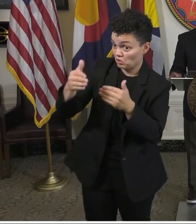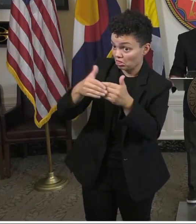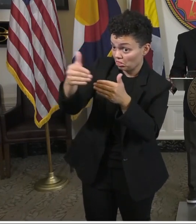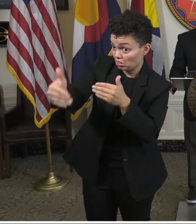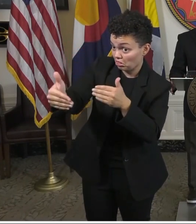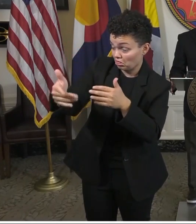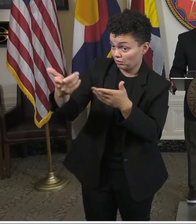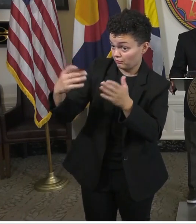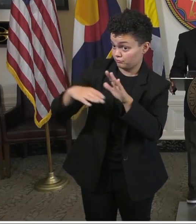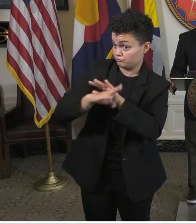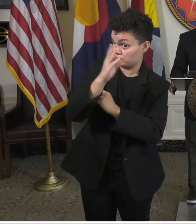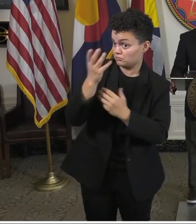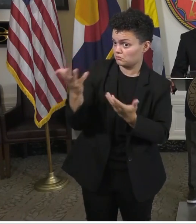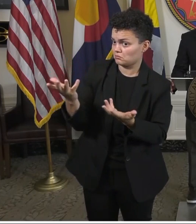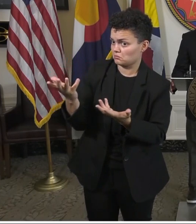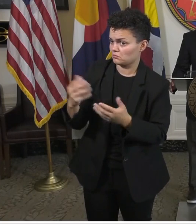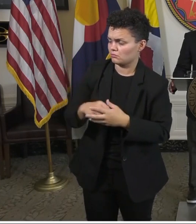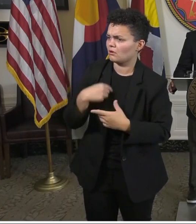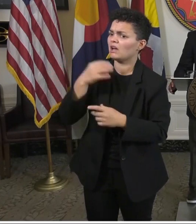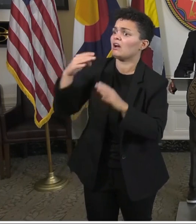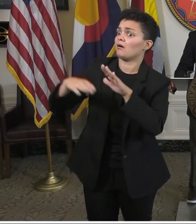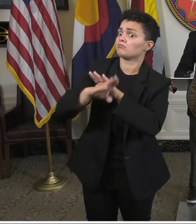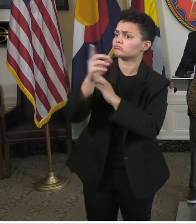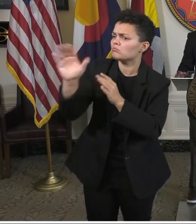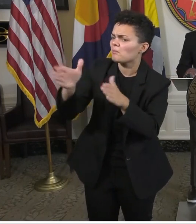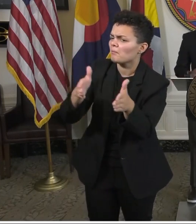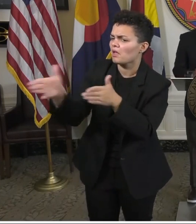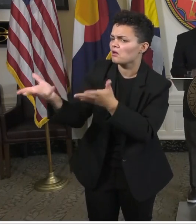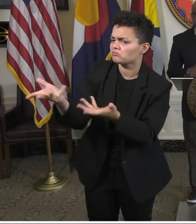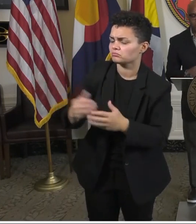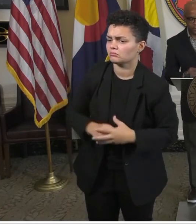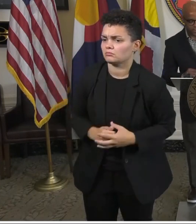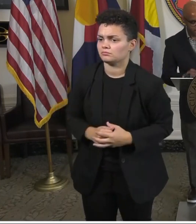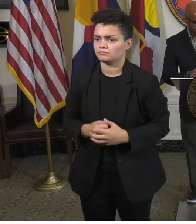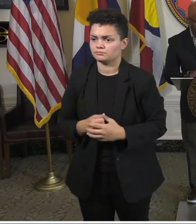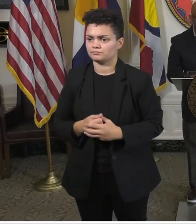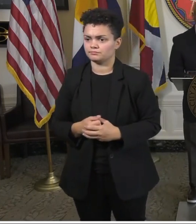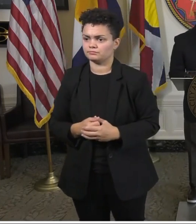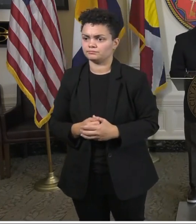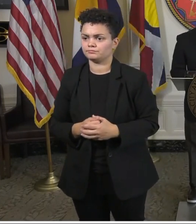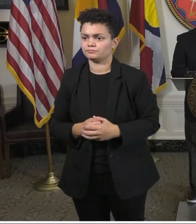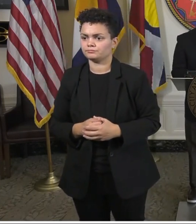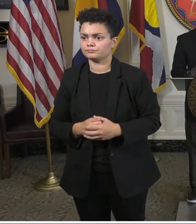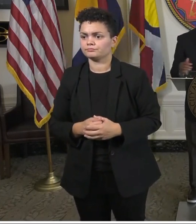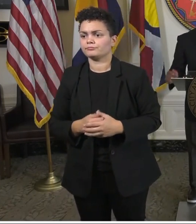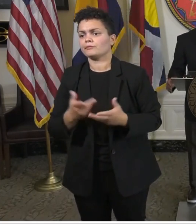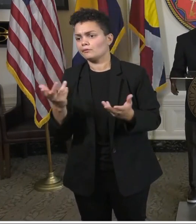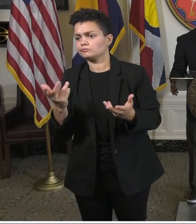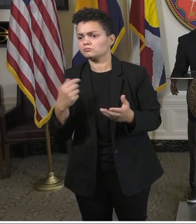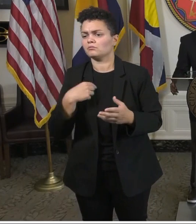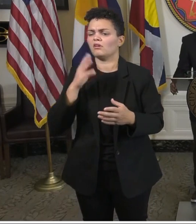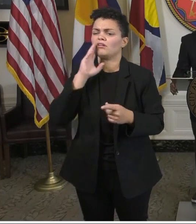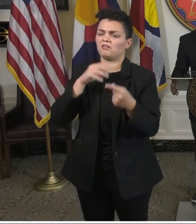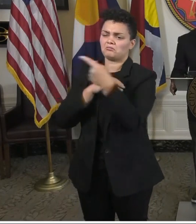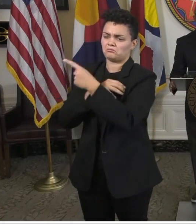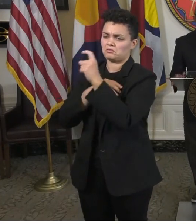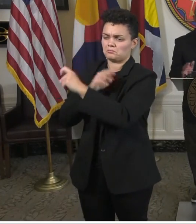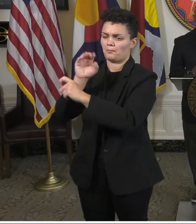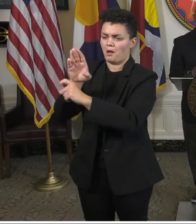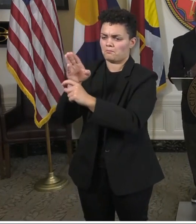pretty much a guarantee that we're going to see another spike again? I will invite, of course, Bob to share in this question with us,